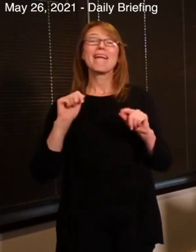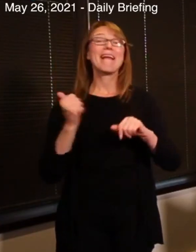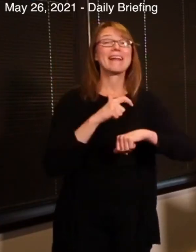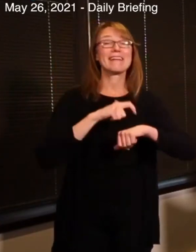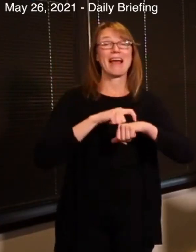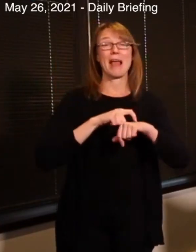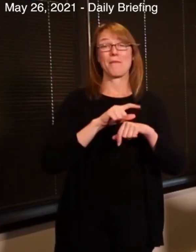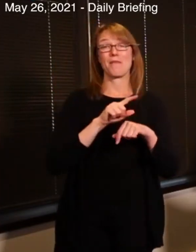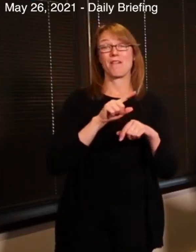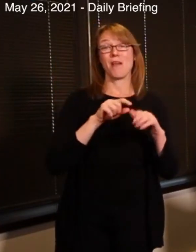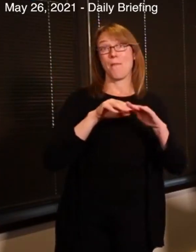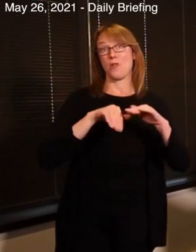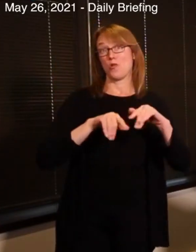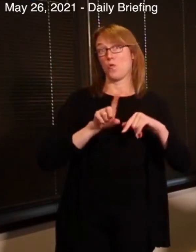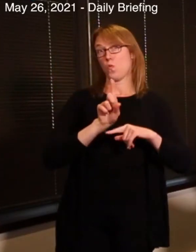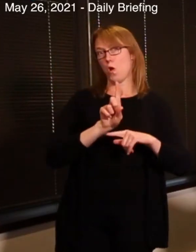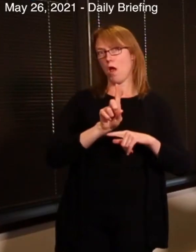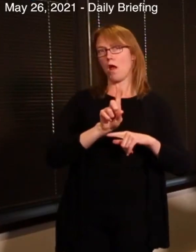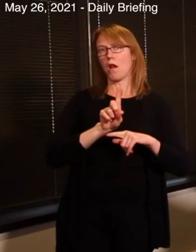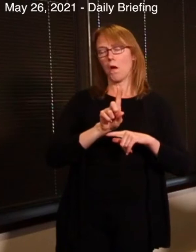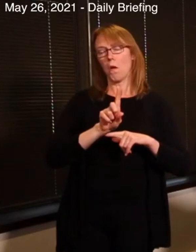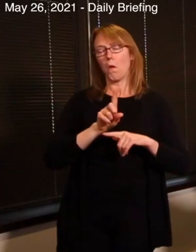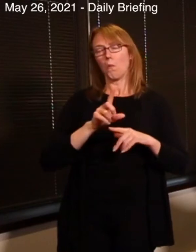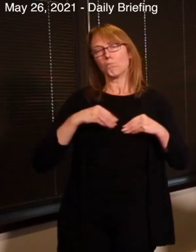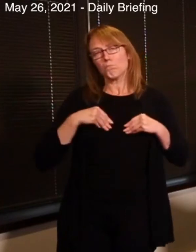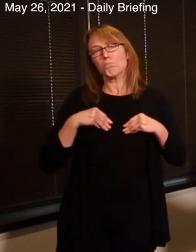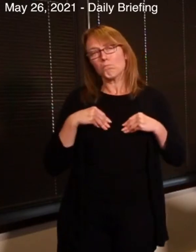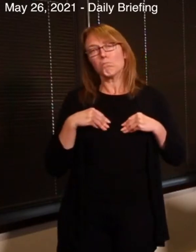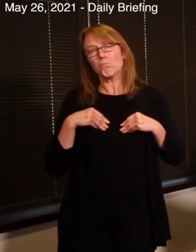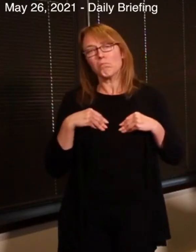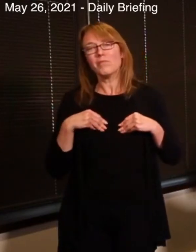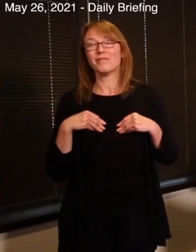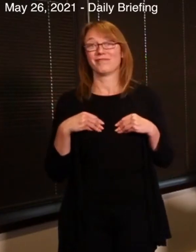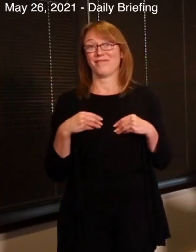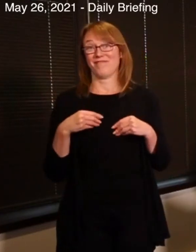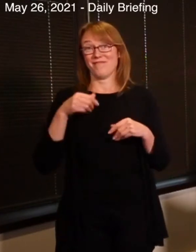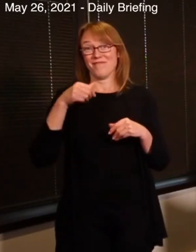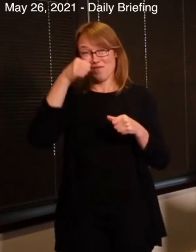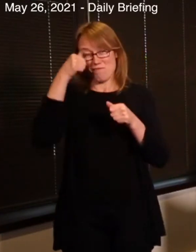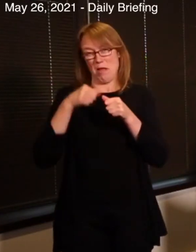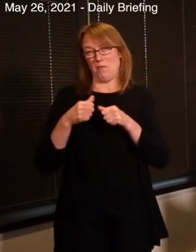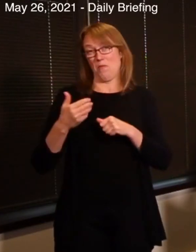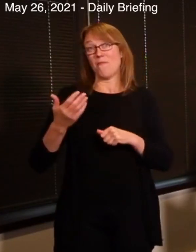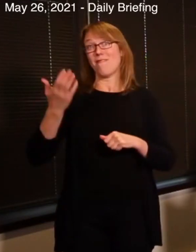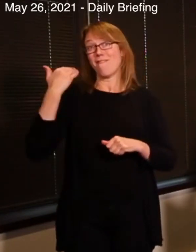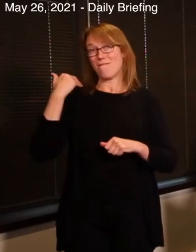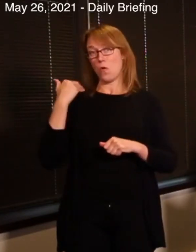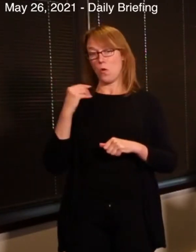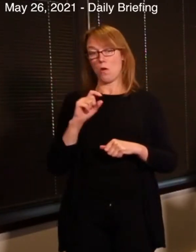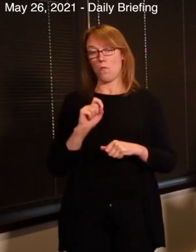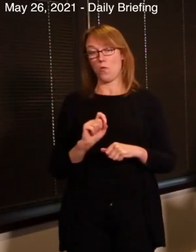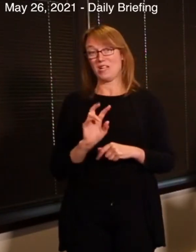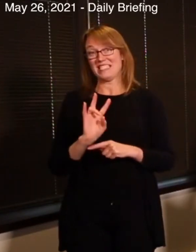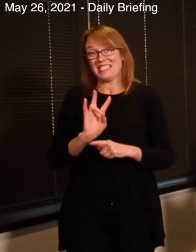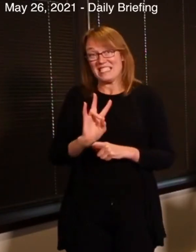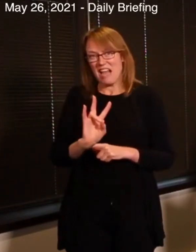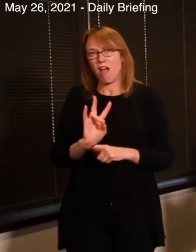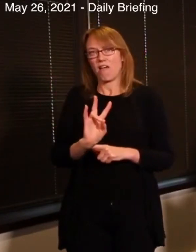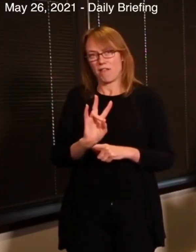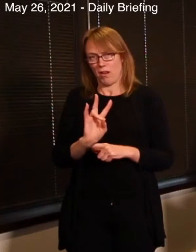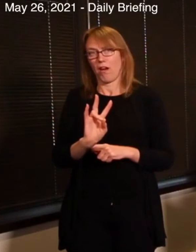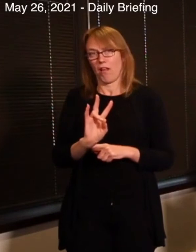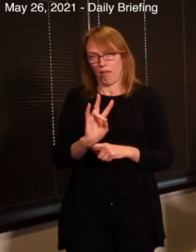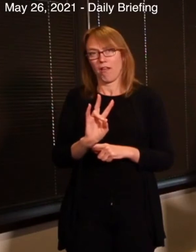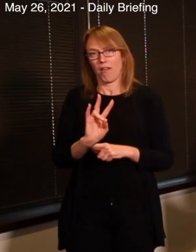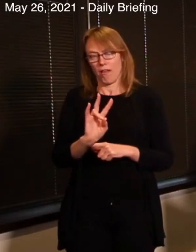number down to where we were previously, down into those 0.7 numbers, so we can really get transmission tamped down into